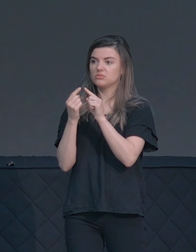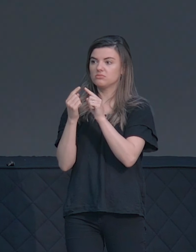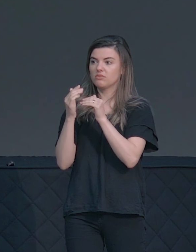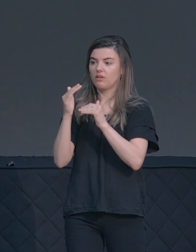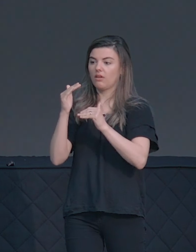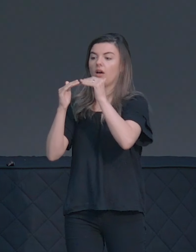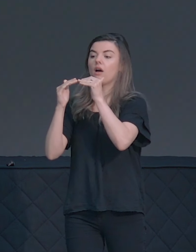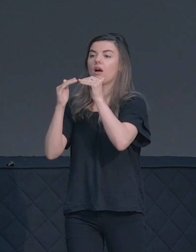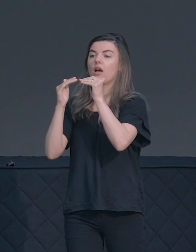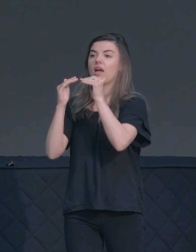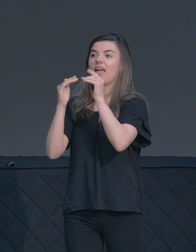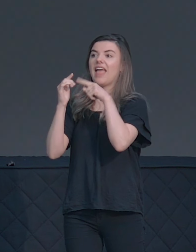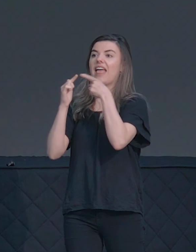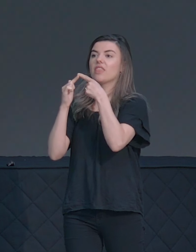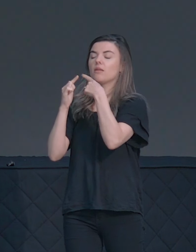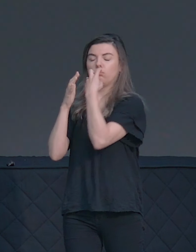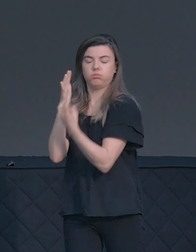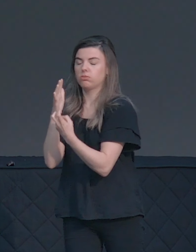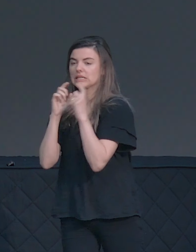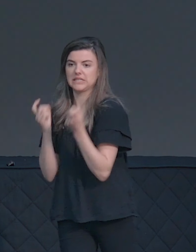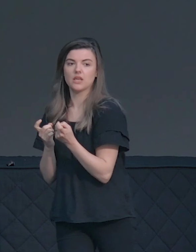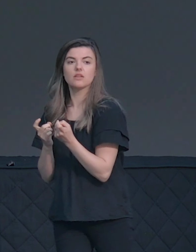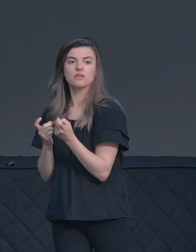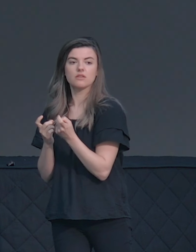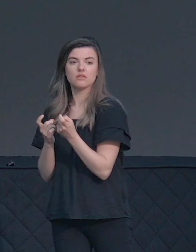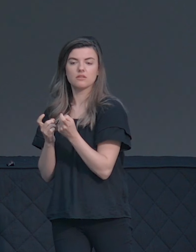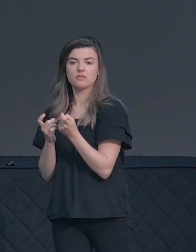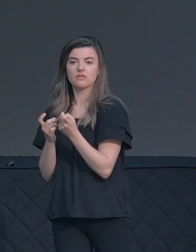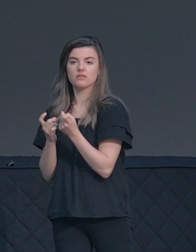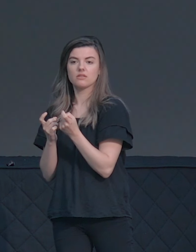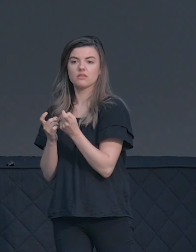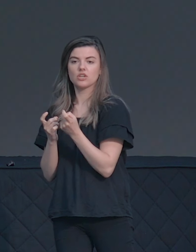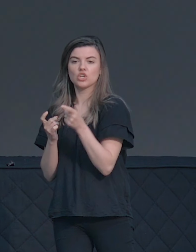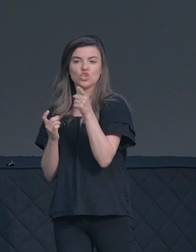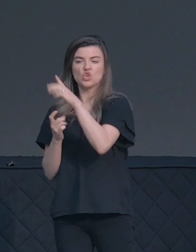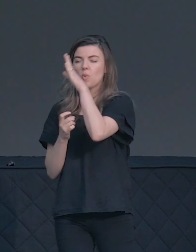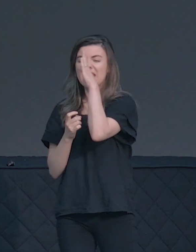and then you give in. You've never remained sinless.